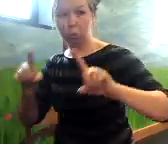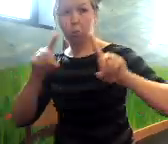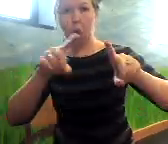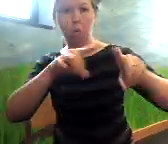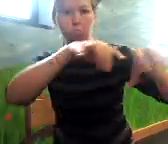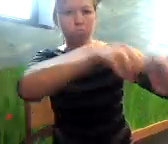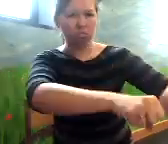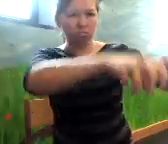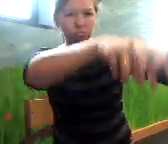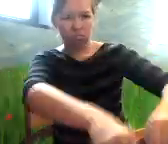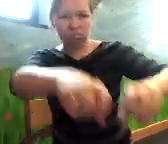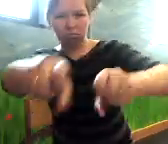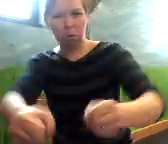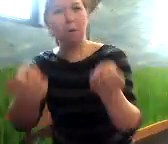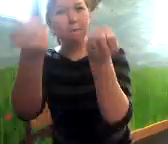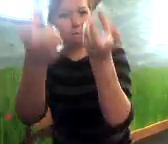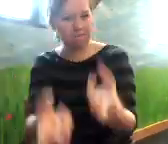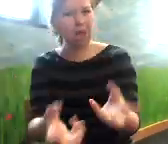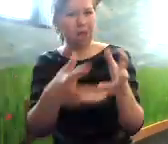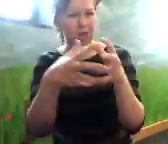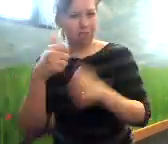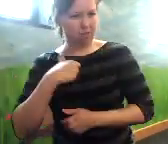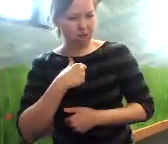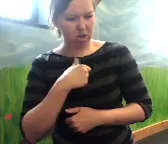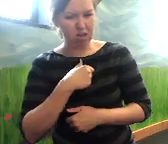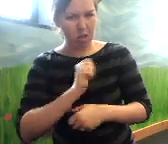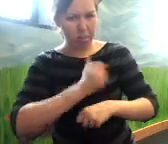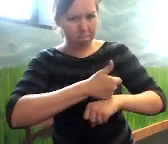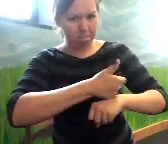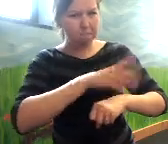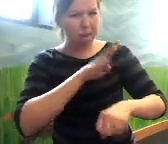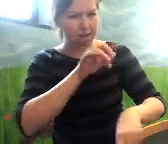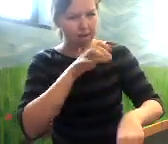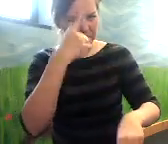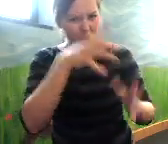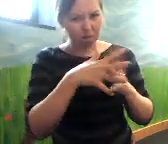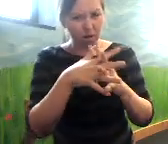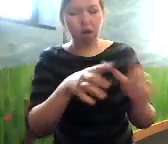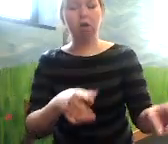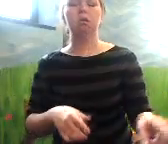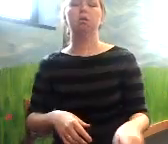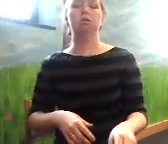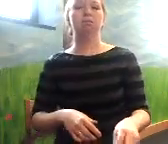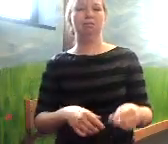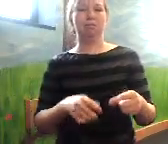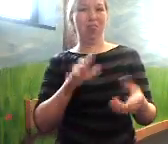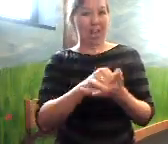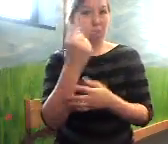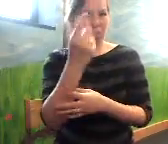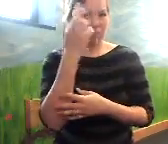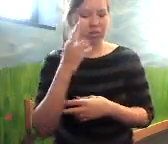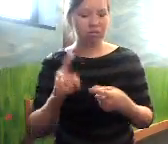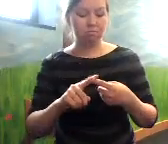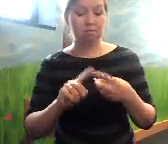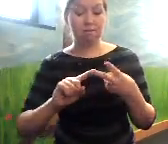So the Vietnamese people living in the South must have either hidden these troops or outright supported or helped